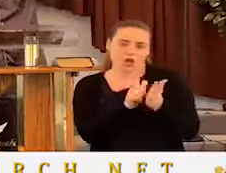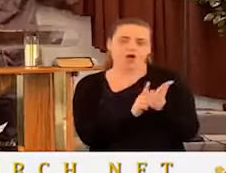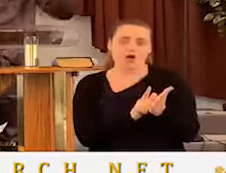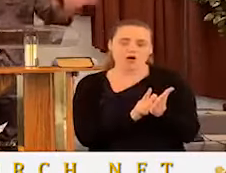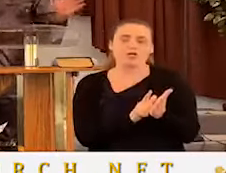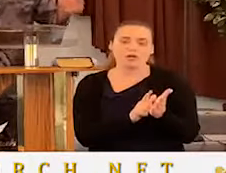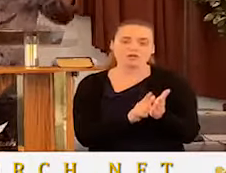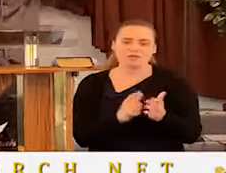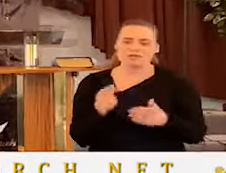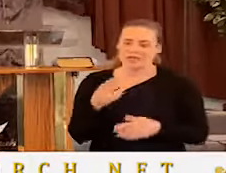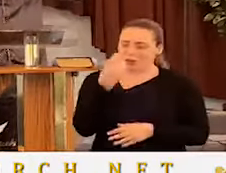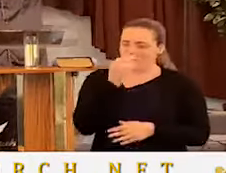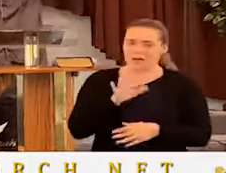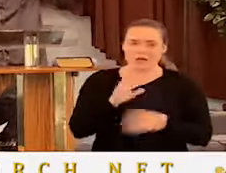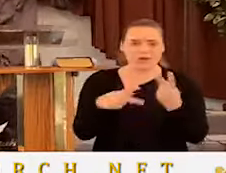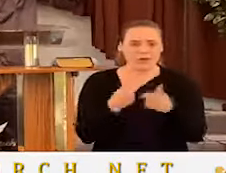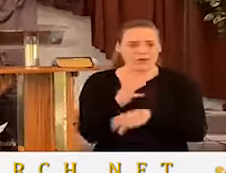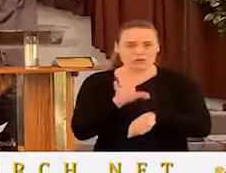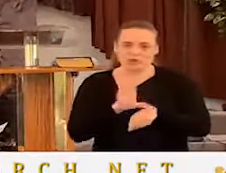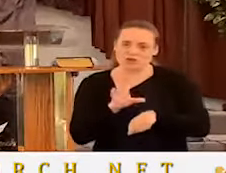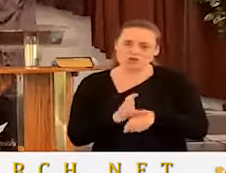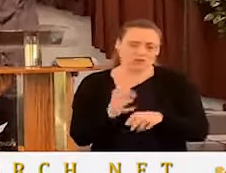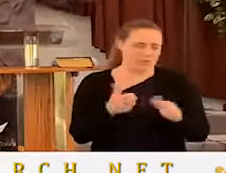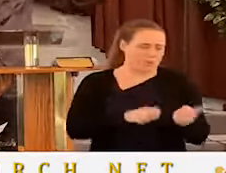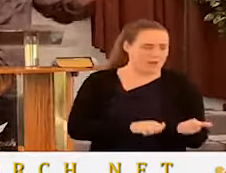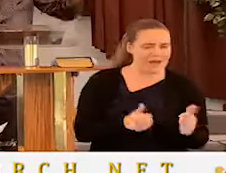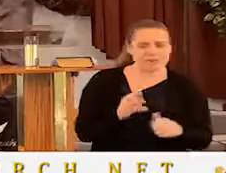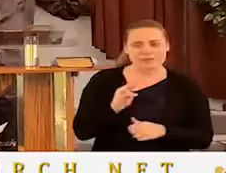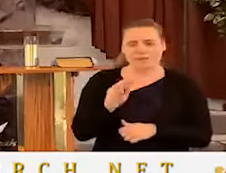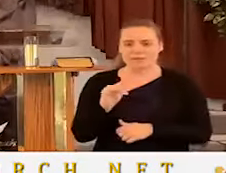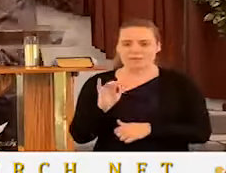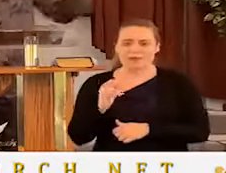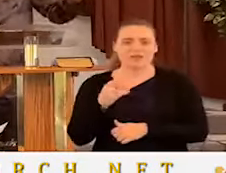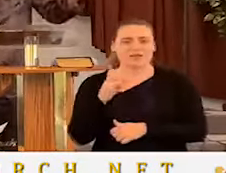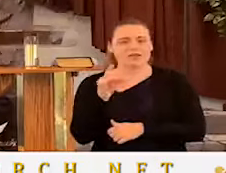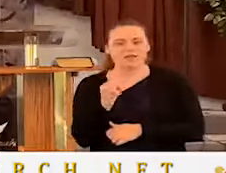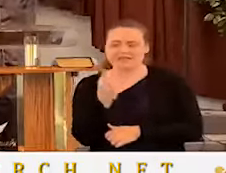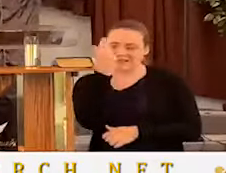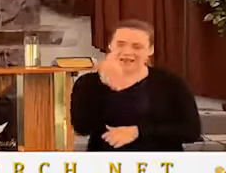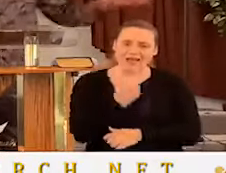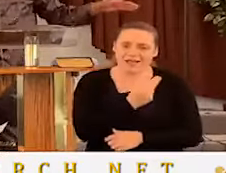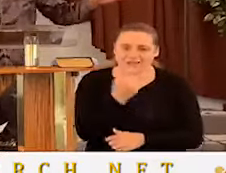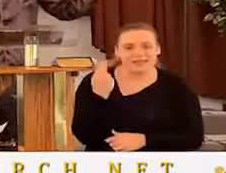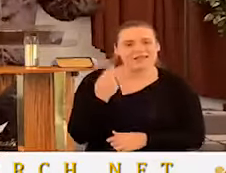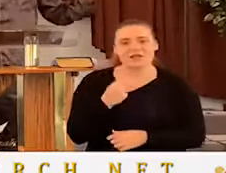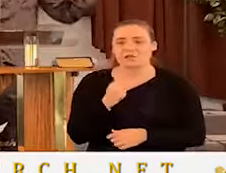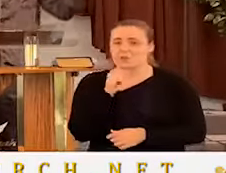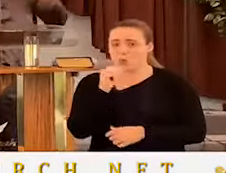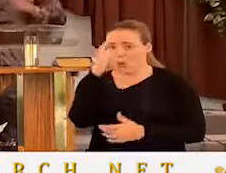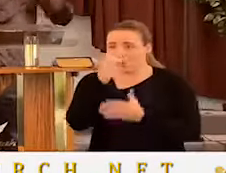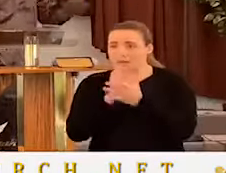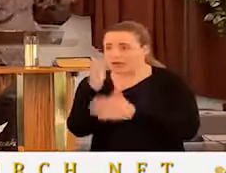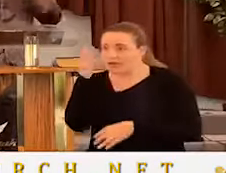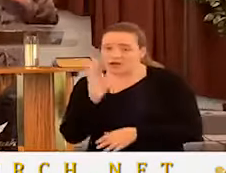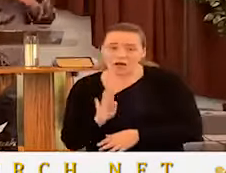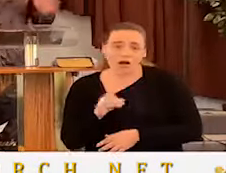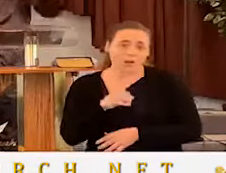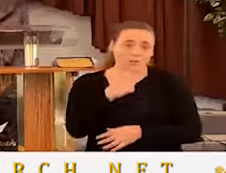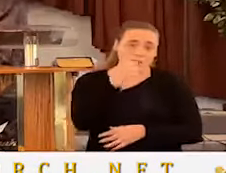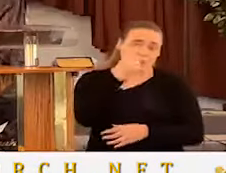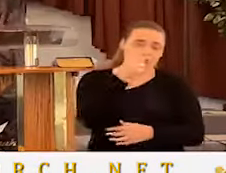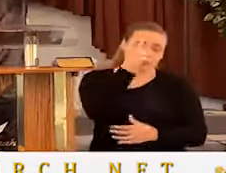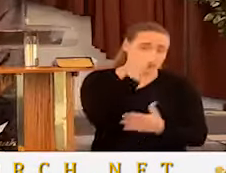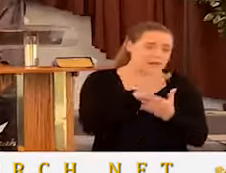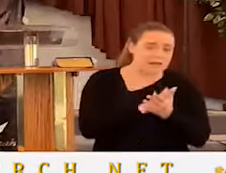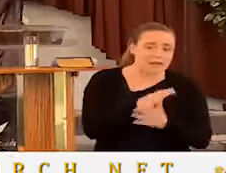care about your denomination. I don't care if you're Baptist, Methodist, Catholic. If you're an atheist, it doesn't matter. If you believe in God or